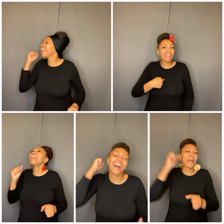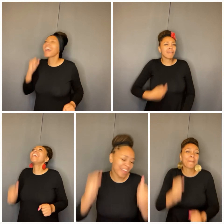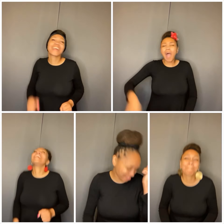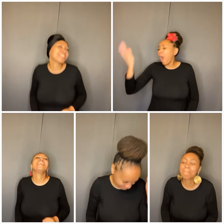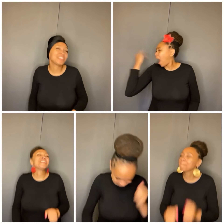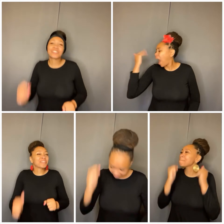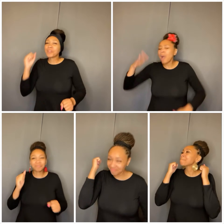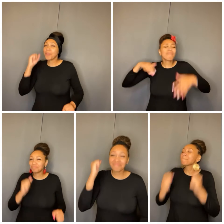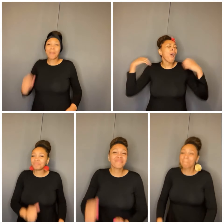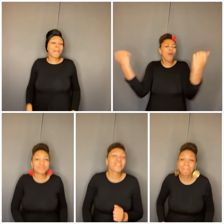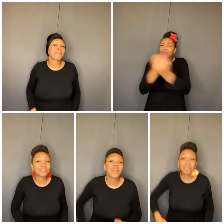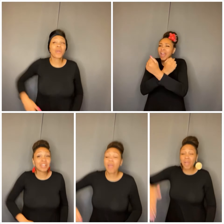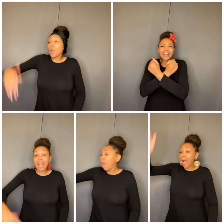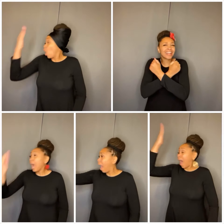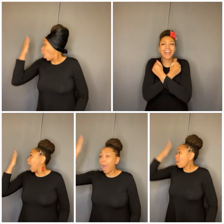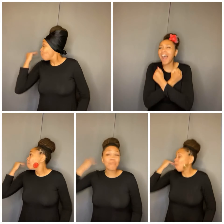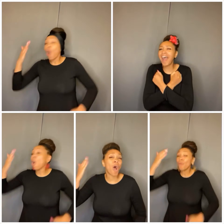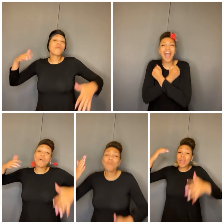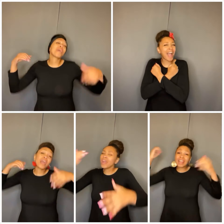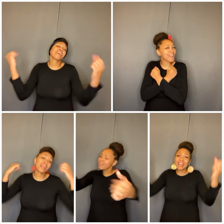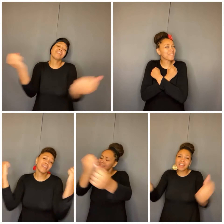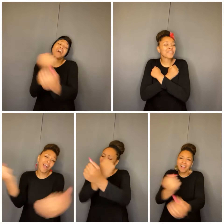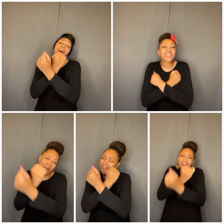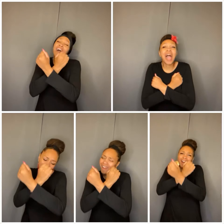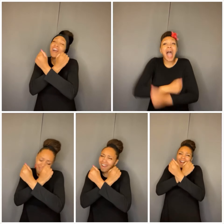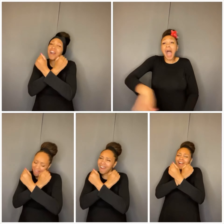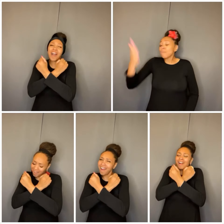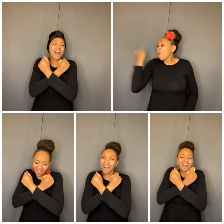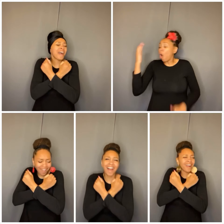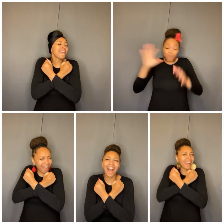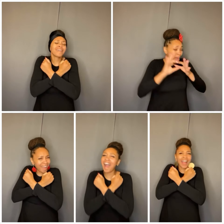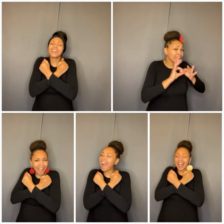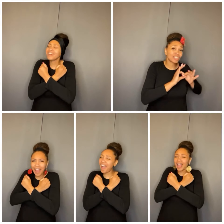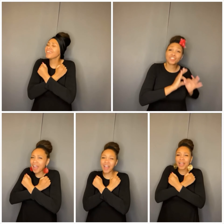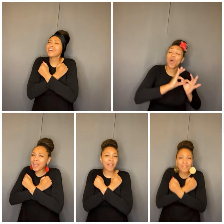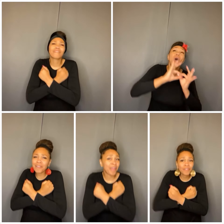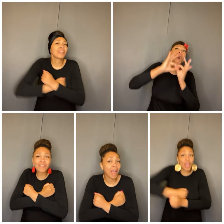I'm already loved I'm already chosen